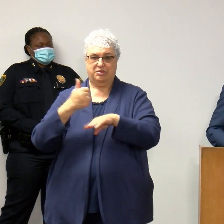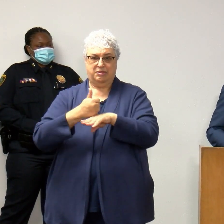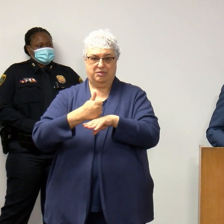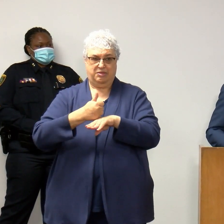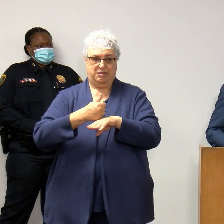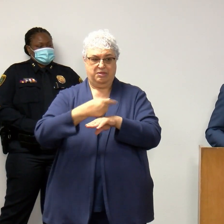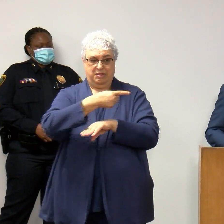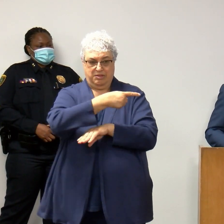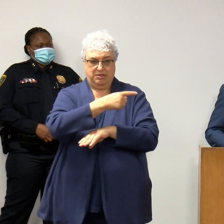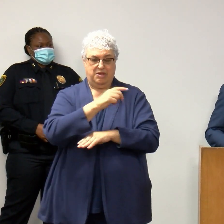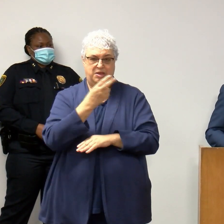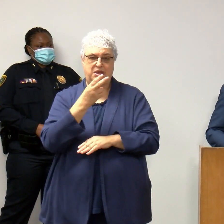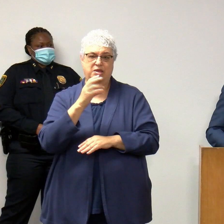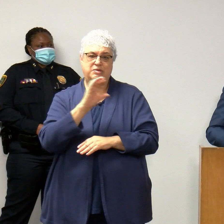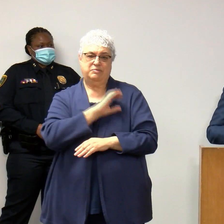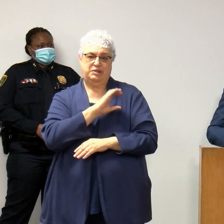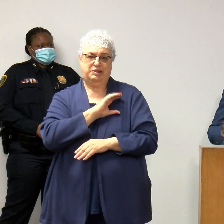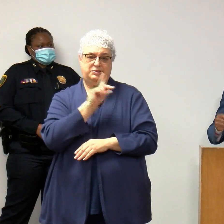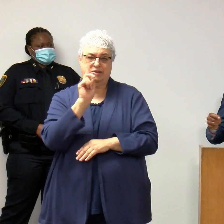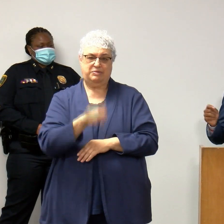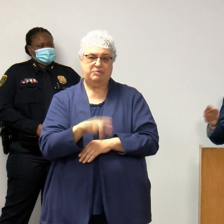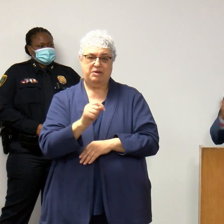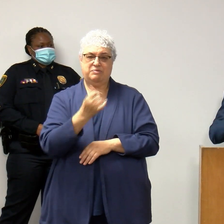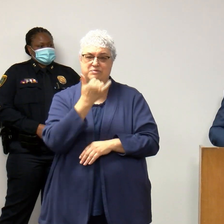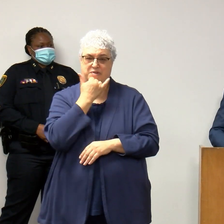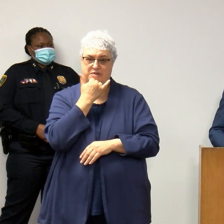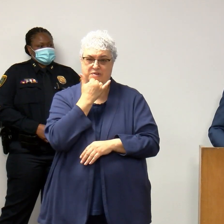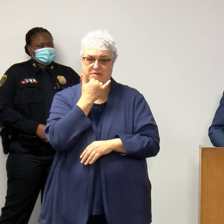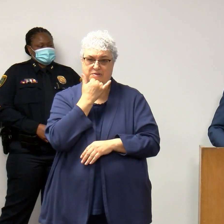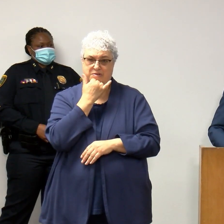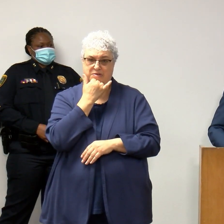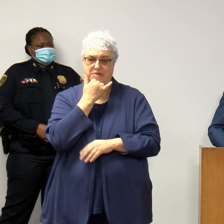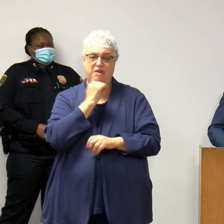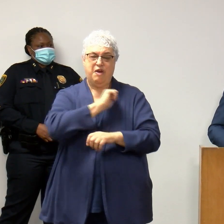HPD or the 5,300 police officers.